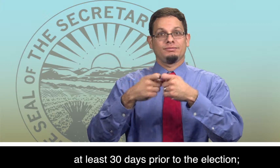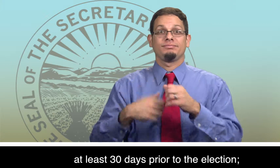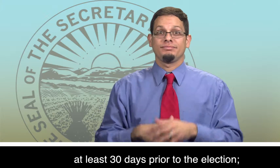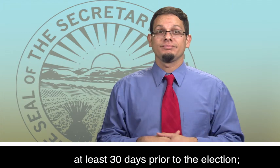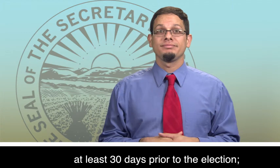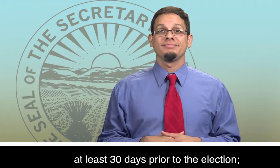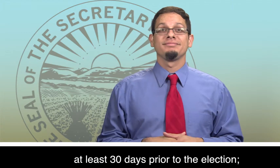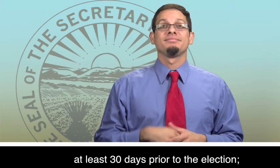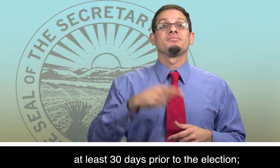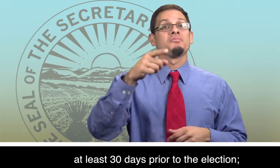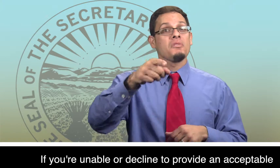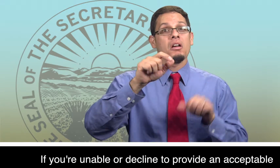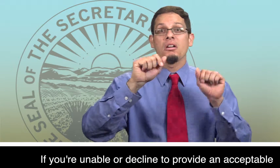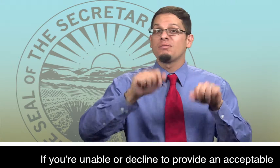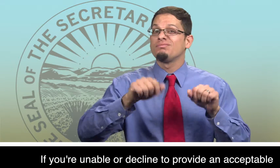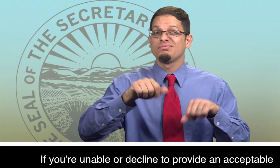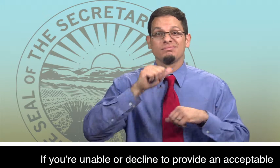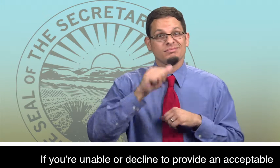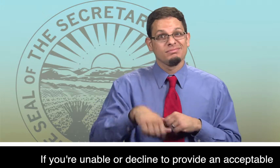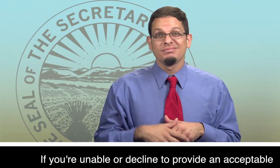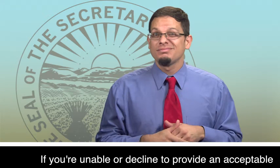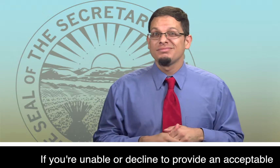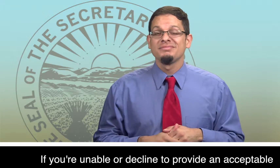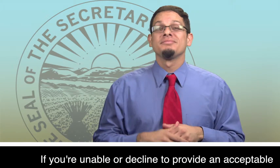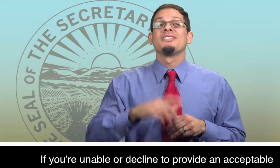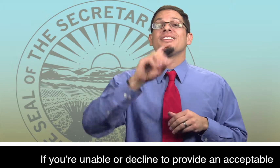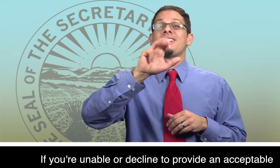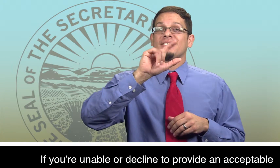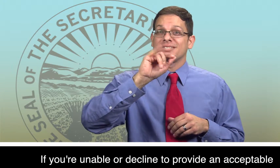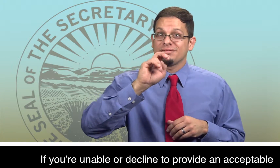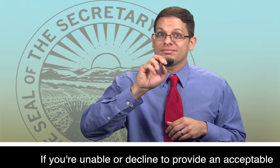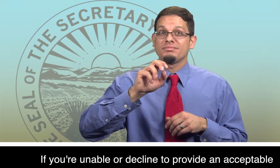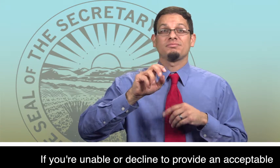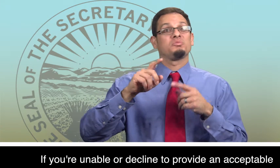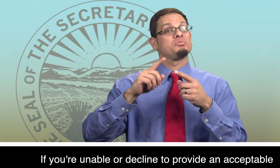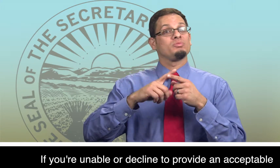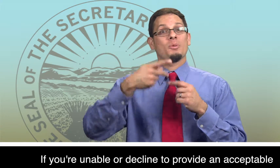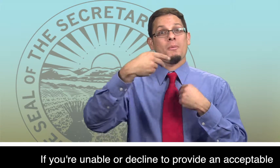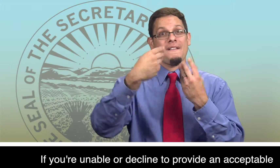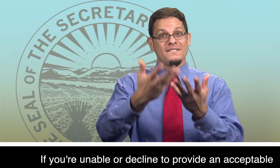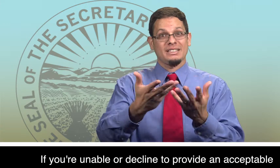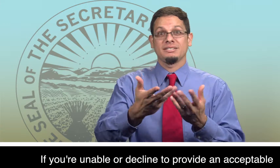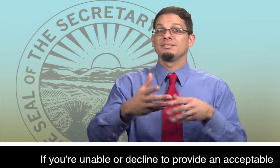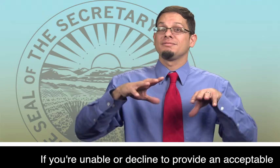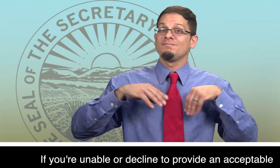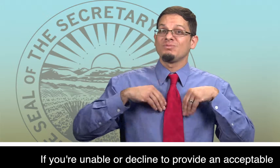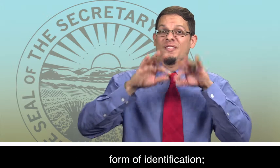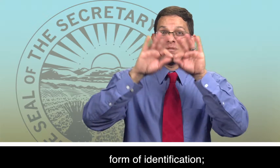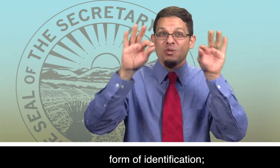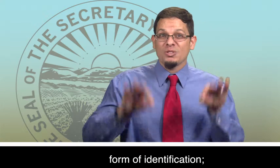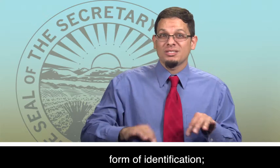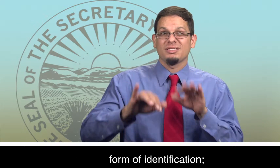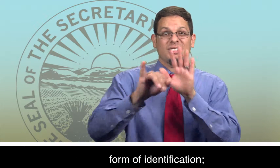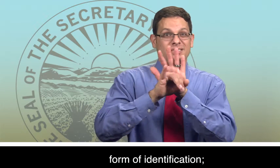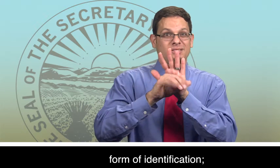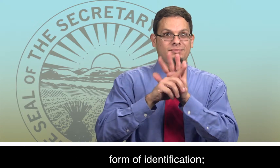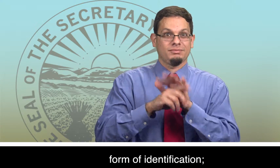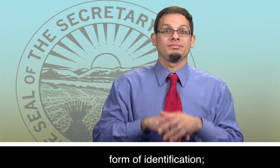election. If you are unable or decline to provide an acceptable form of identification.